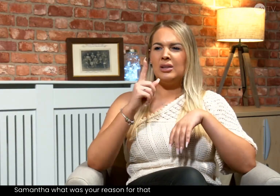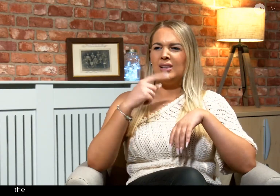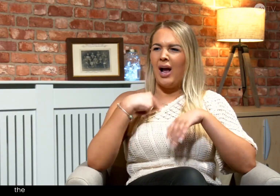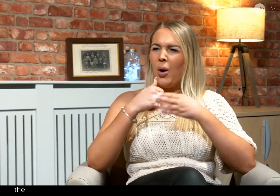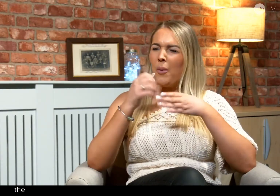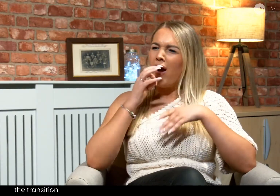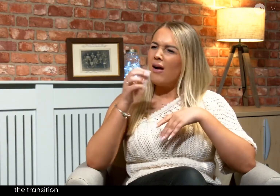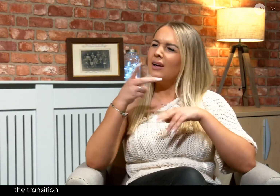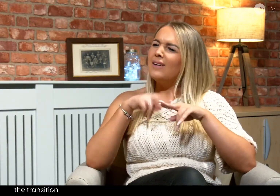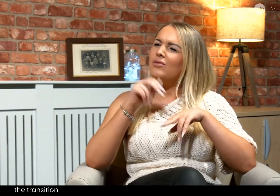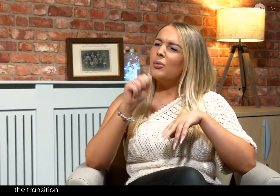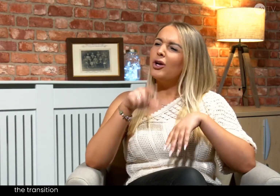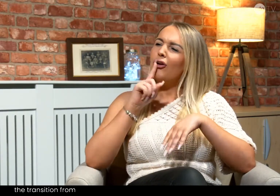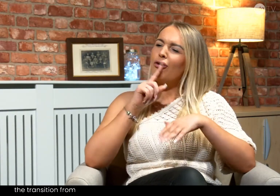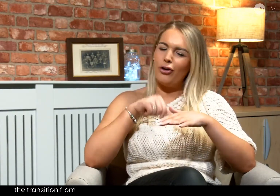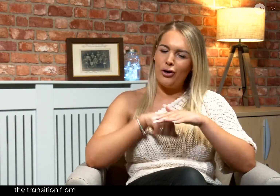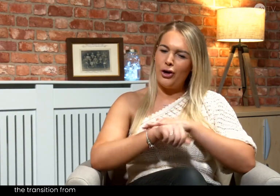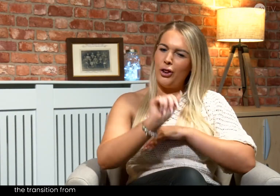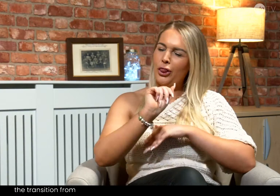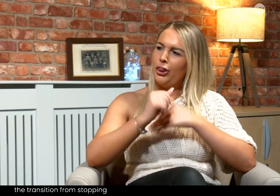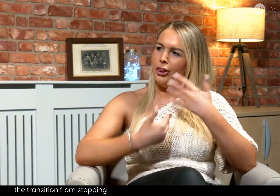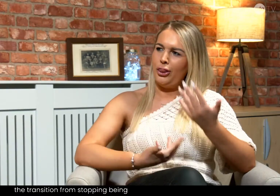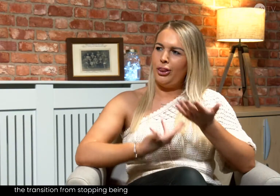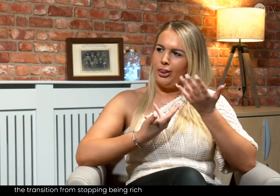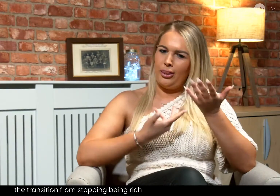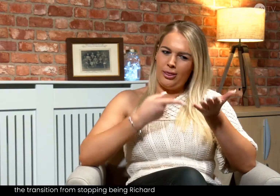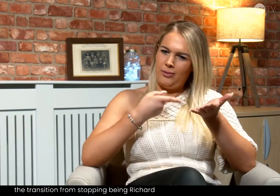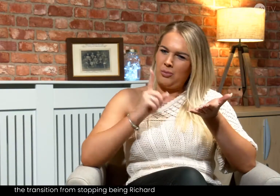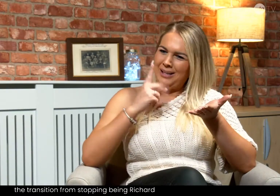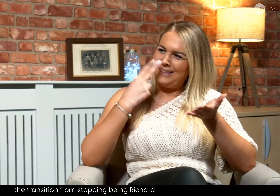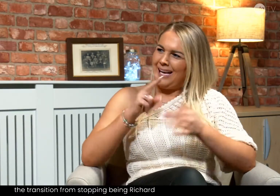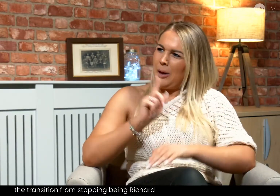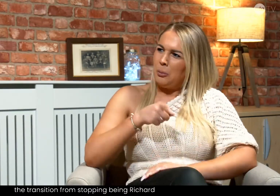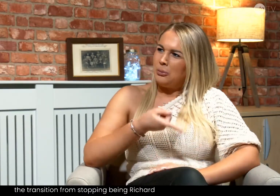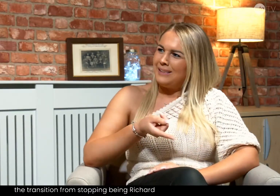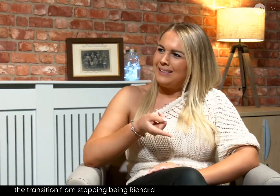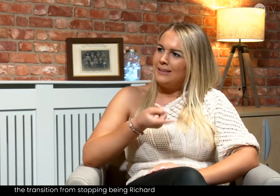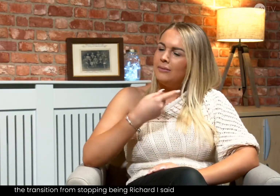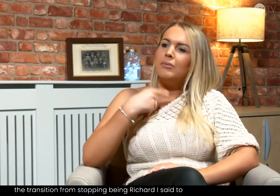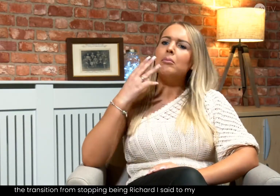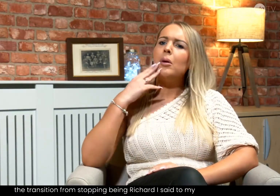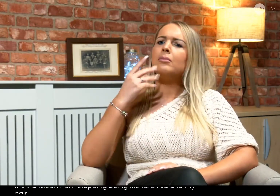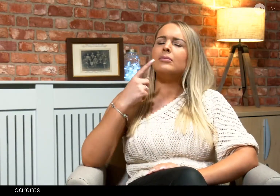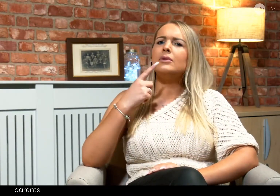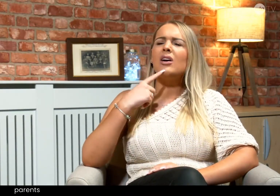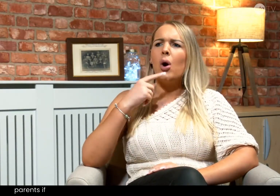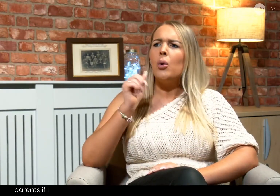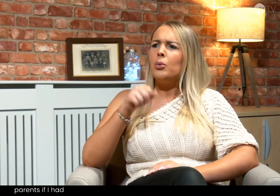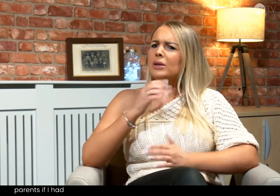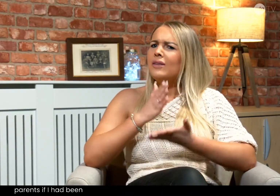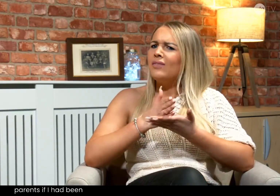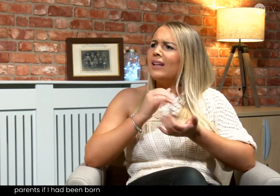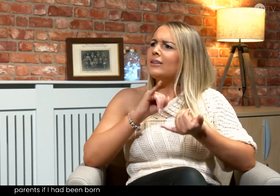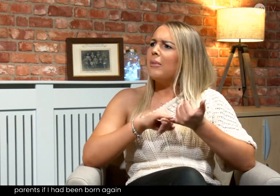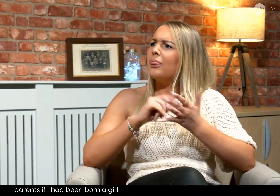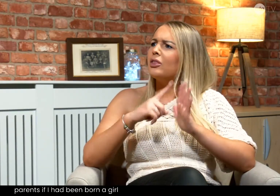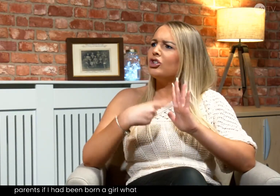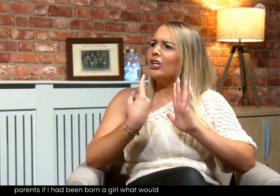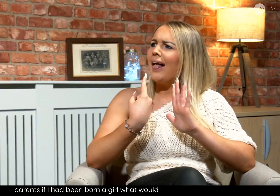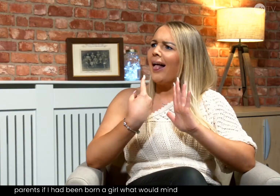from stopping being Richard. I said to my parents, if I had been born a girl, what would my name have been? And